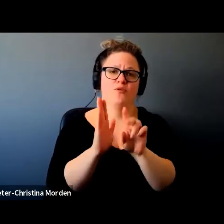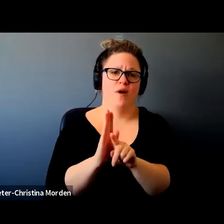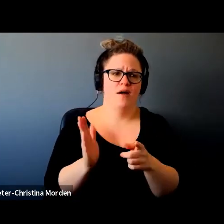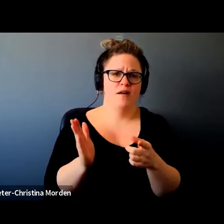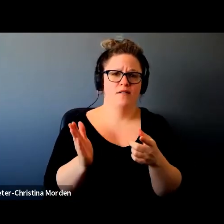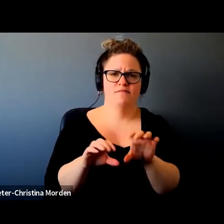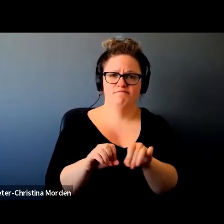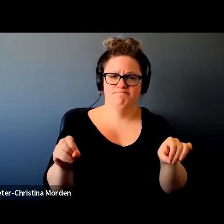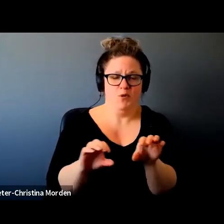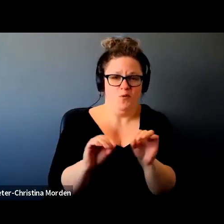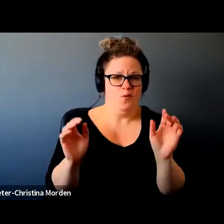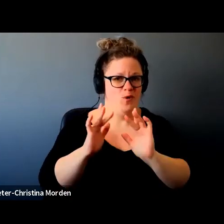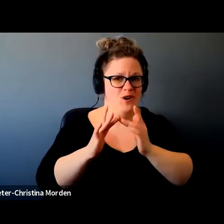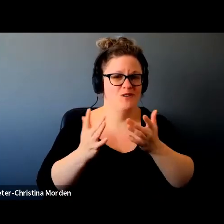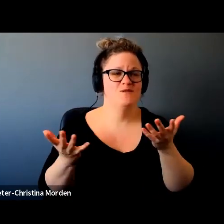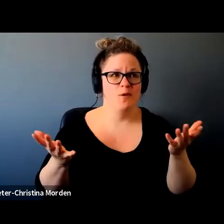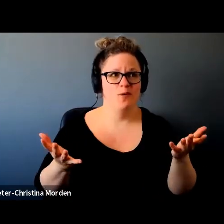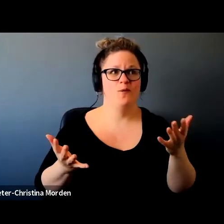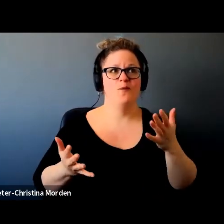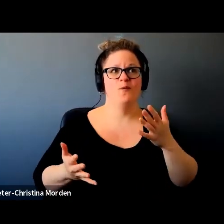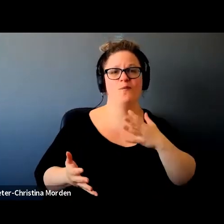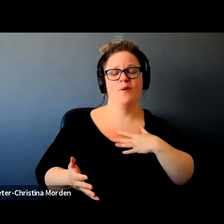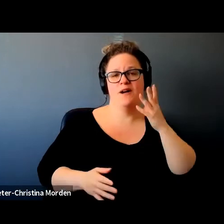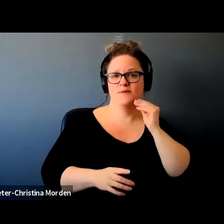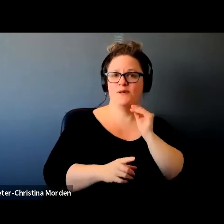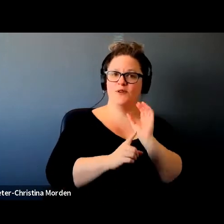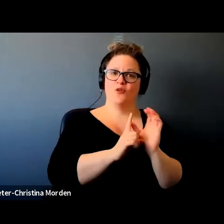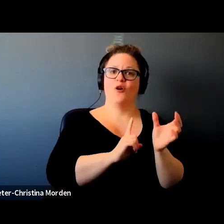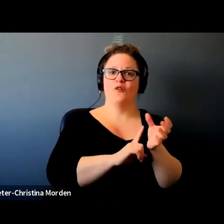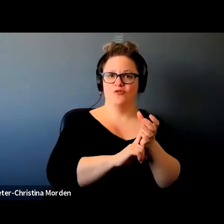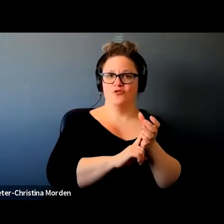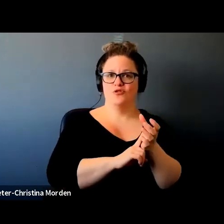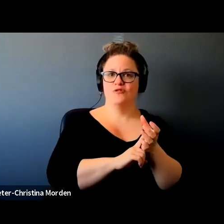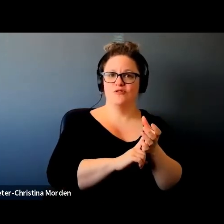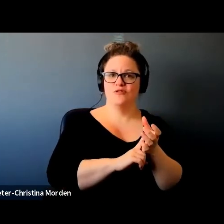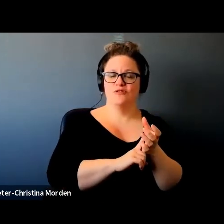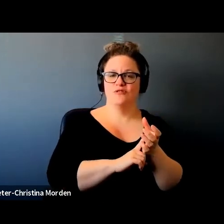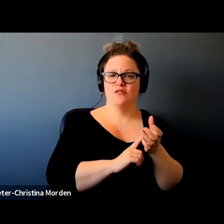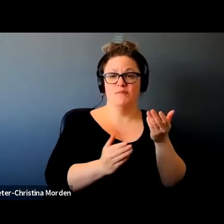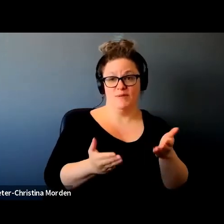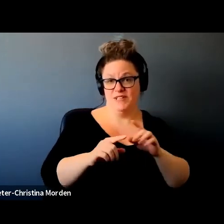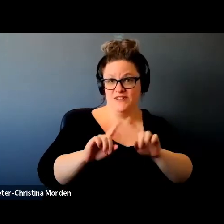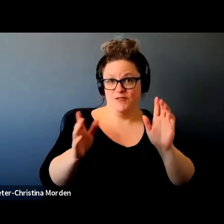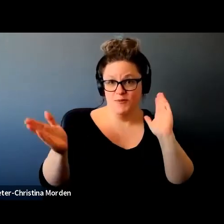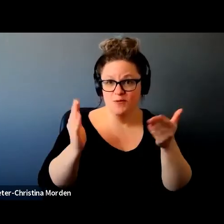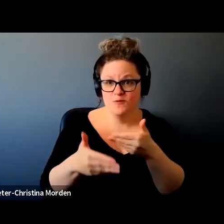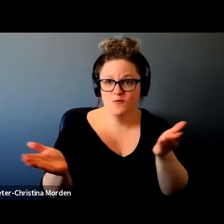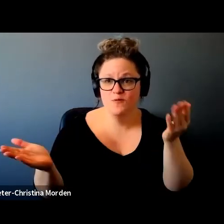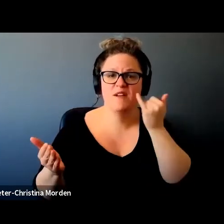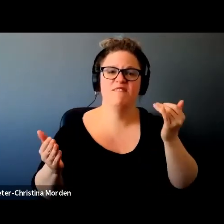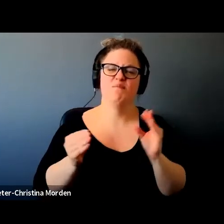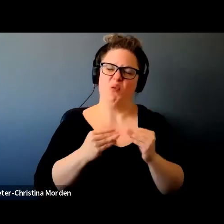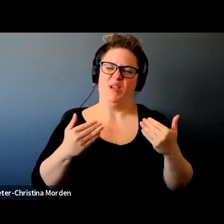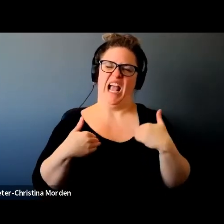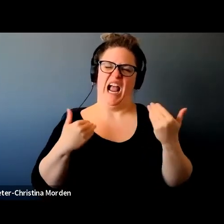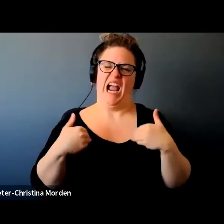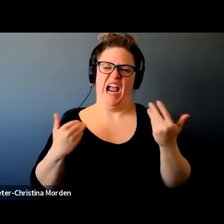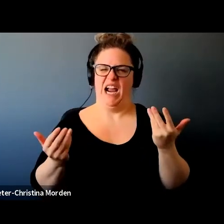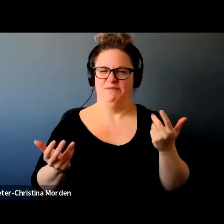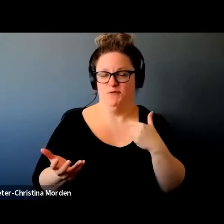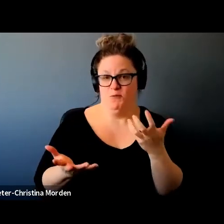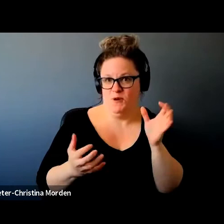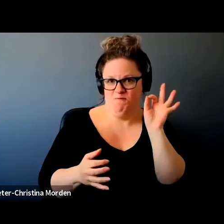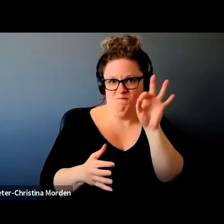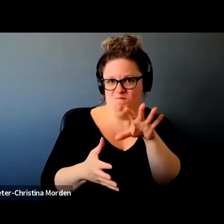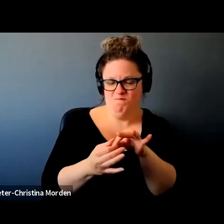my experience of culture at an early age is gonna be very different from people who are younger. I just wanna put that out and